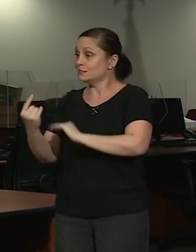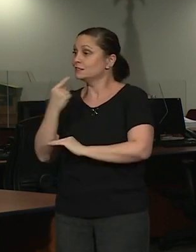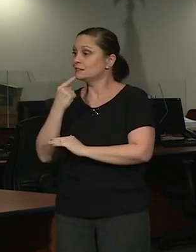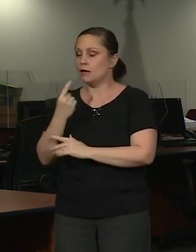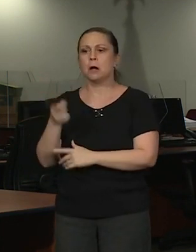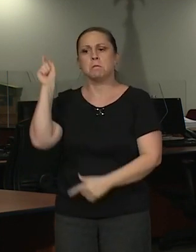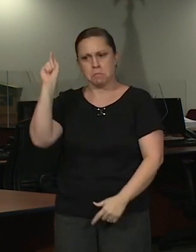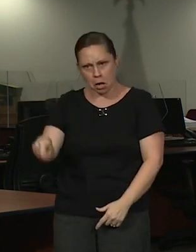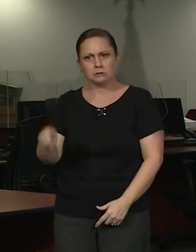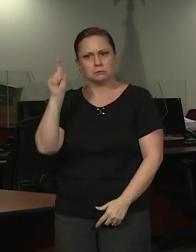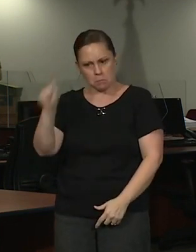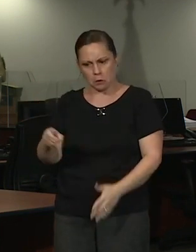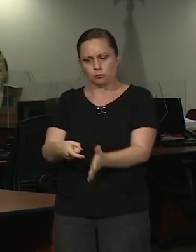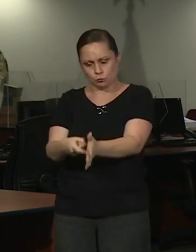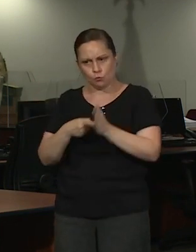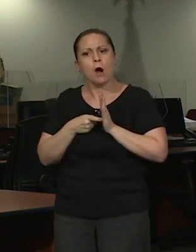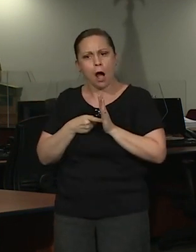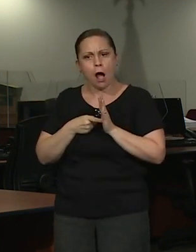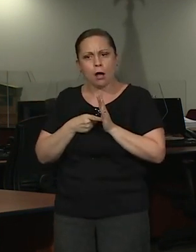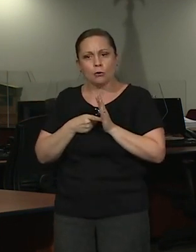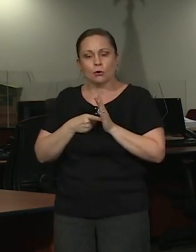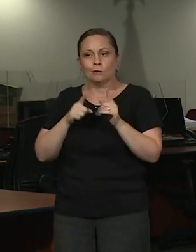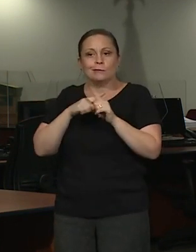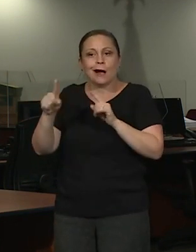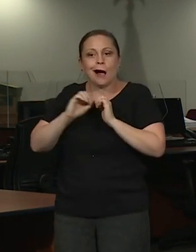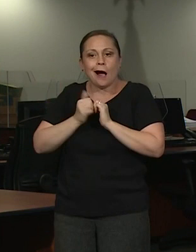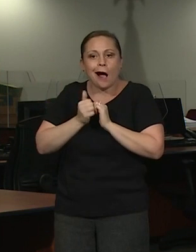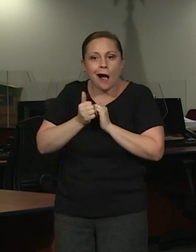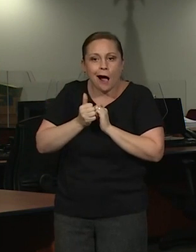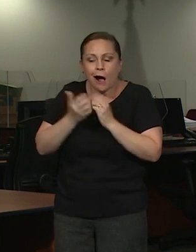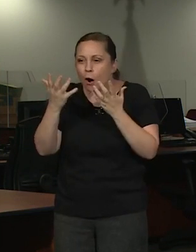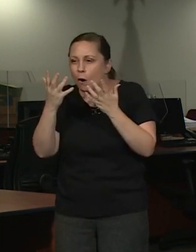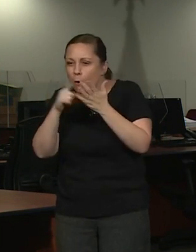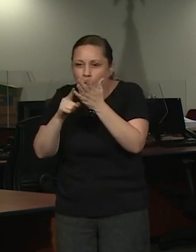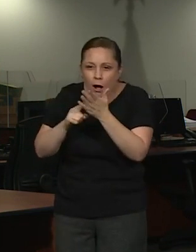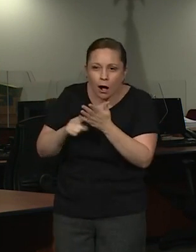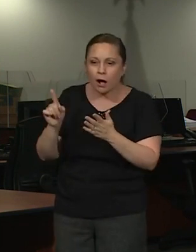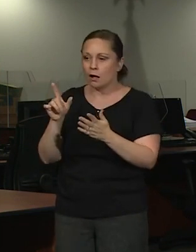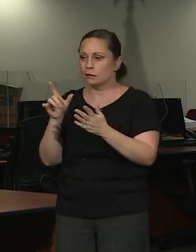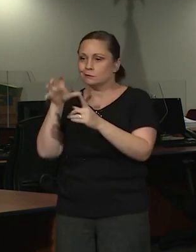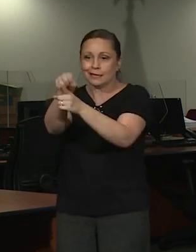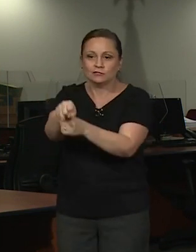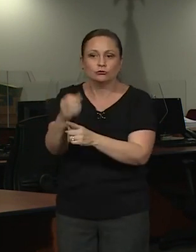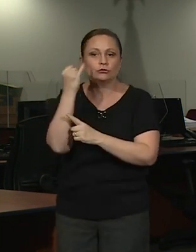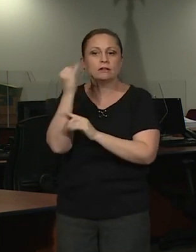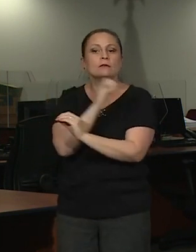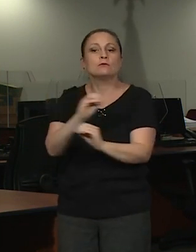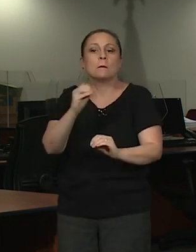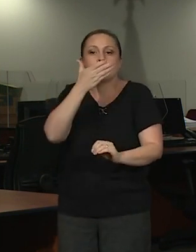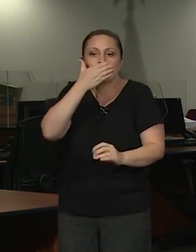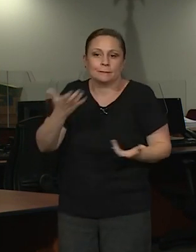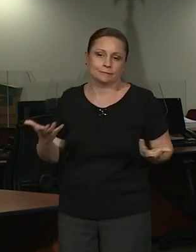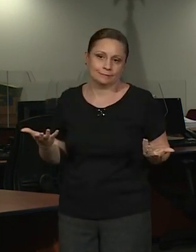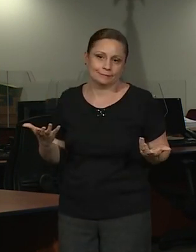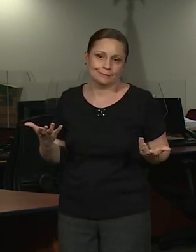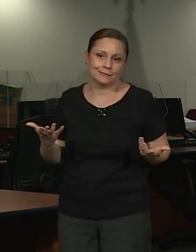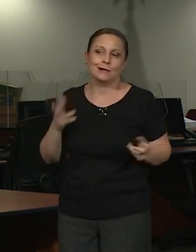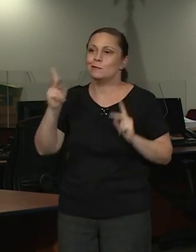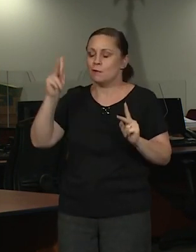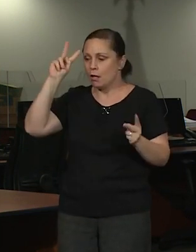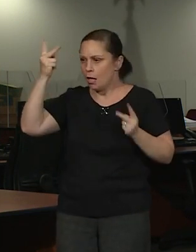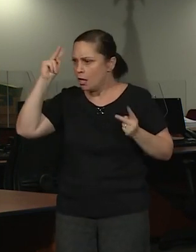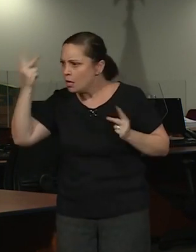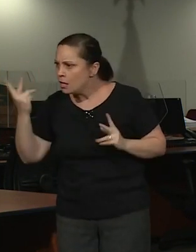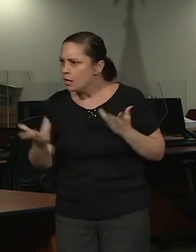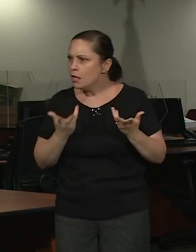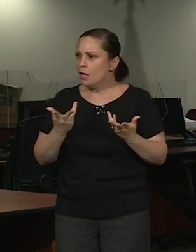don't have any penalties for it, I believe is making a misperception and a false sense of security to the people. So I'll